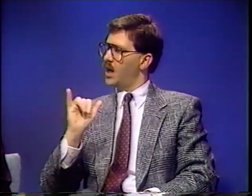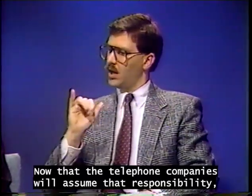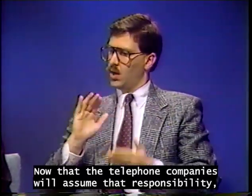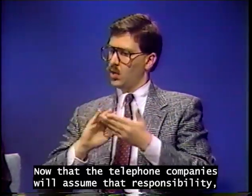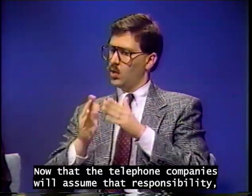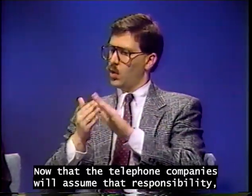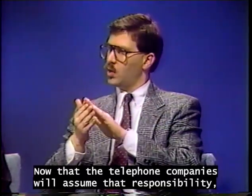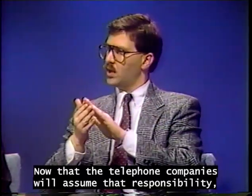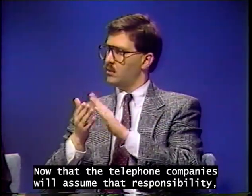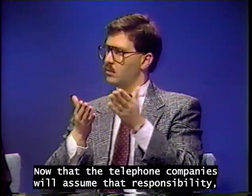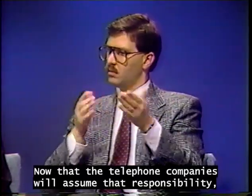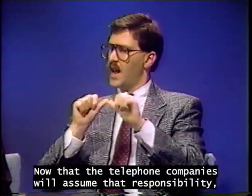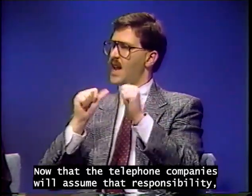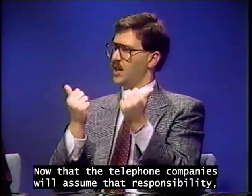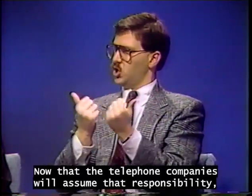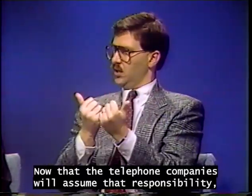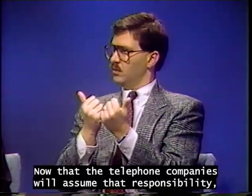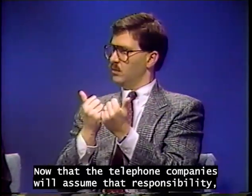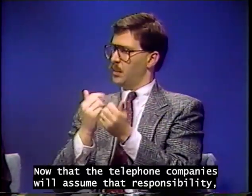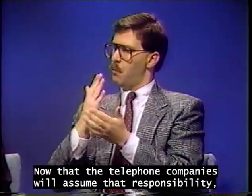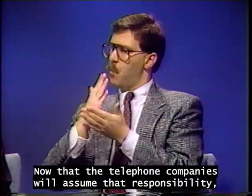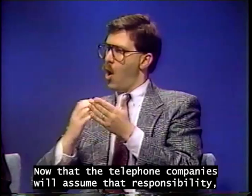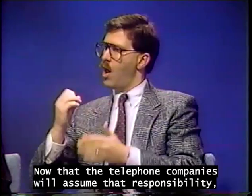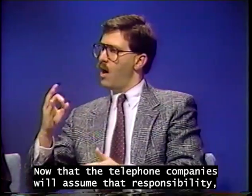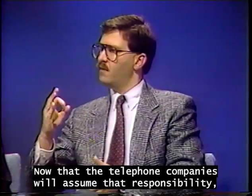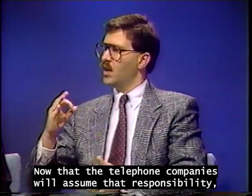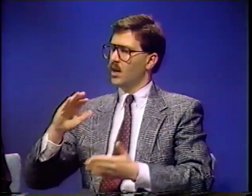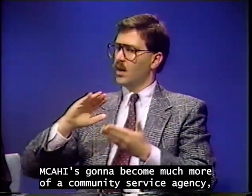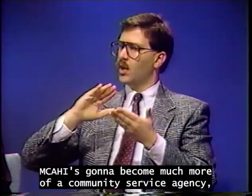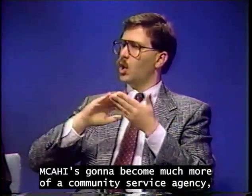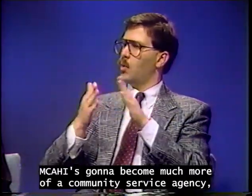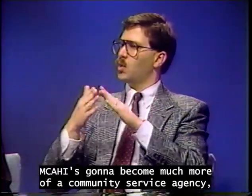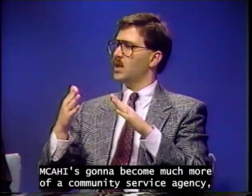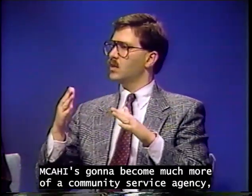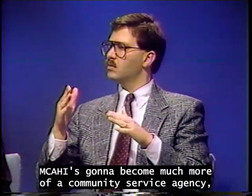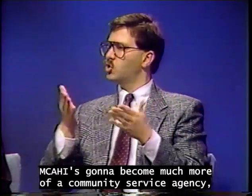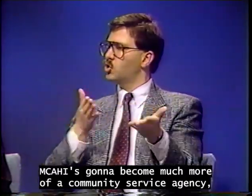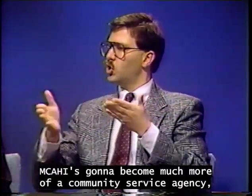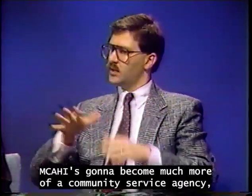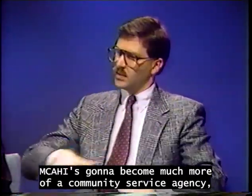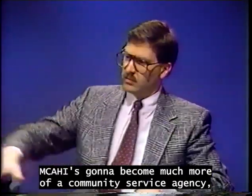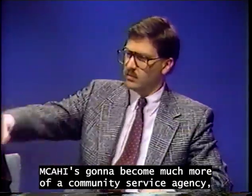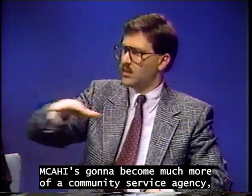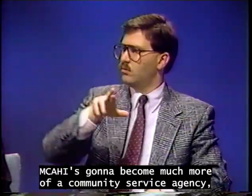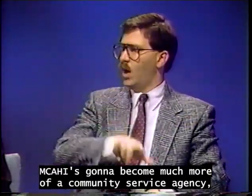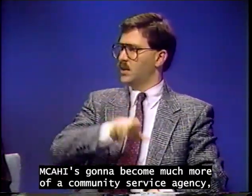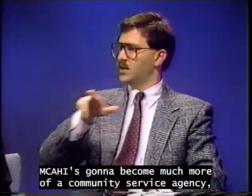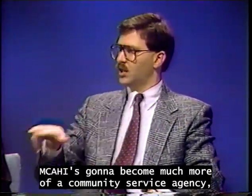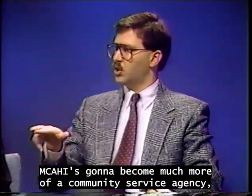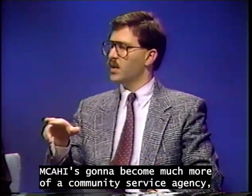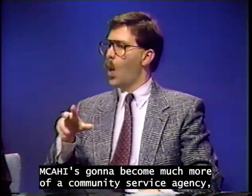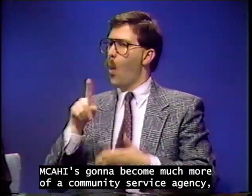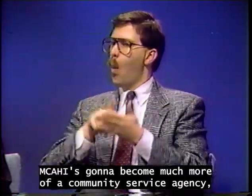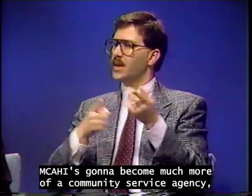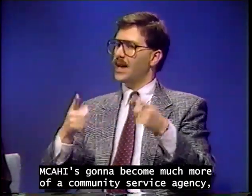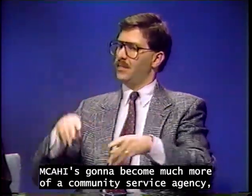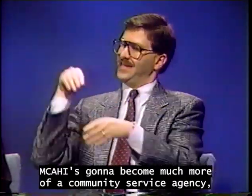Now that the telephone companies will assume that responsibility, MCI is going to become much more of a community service